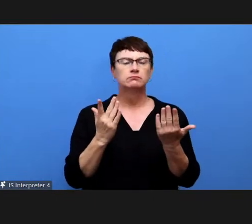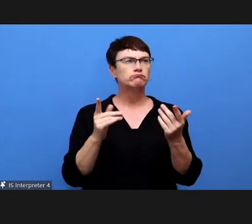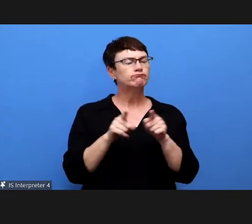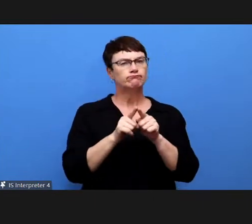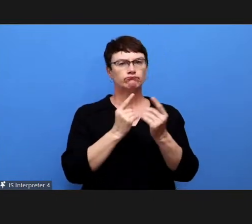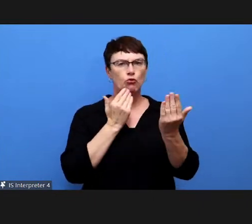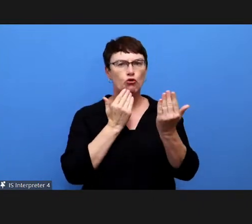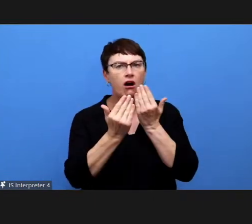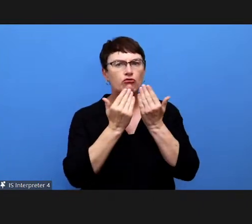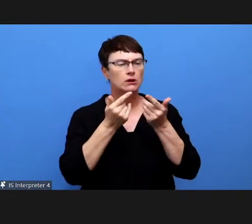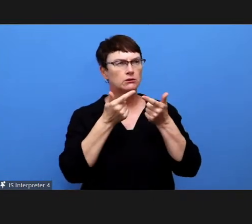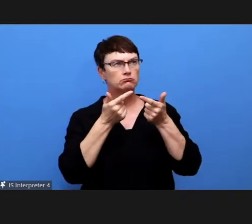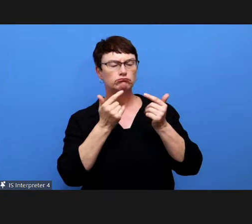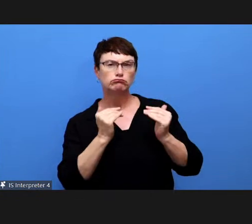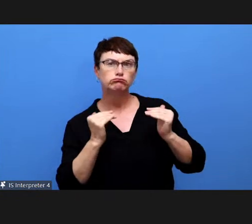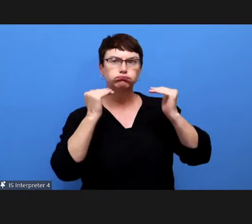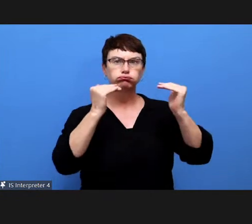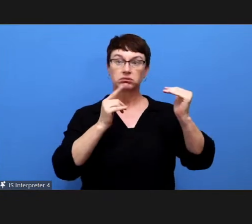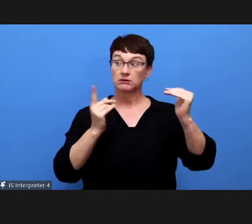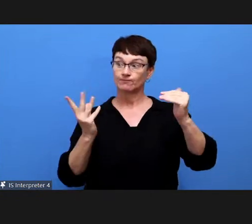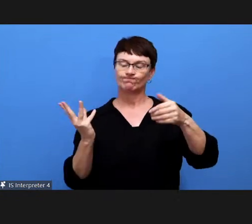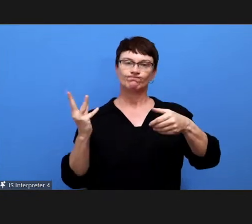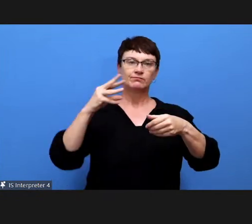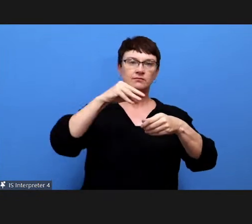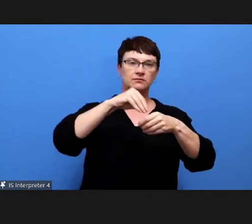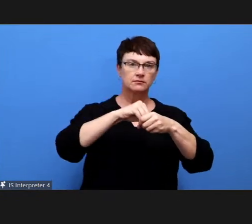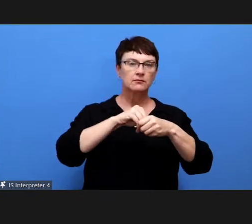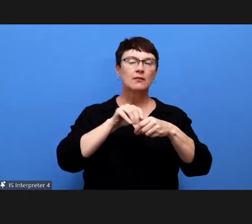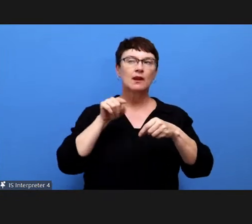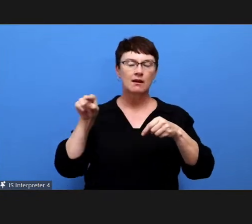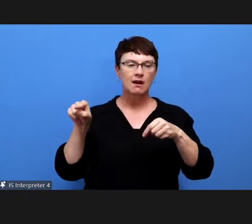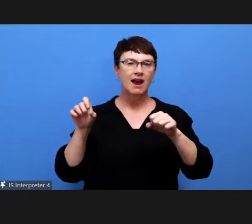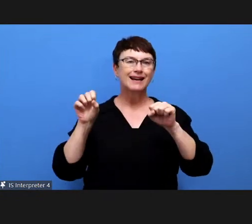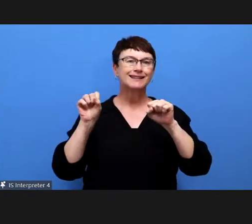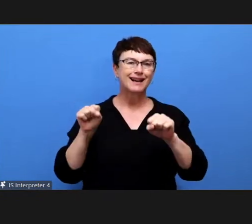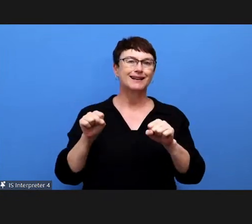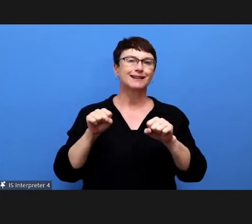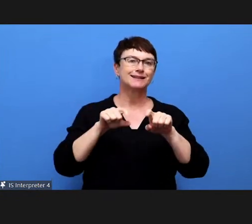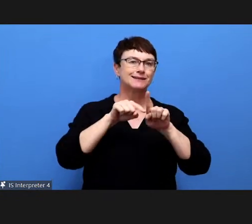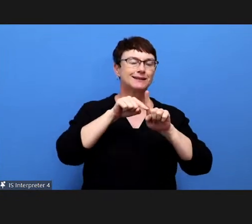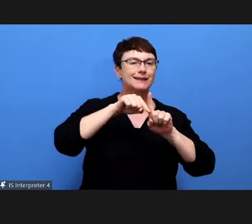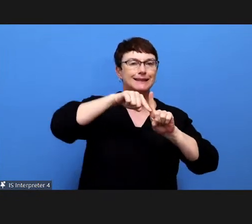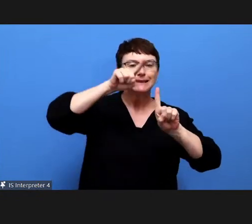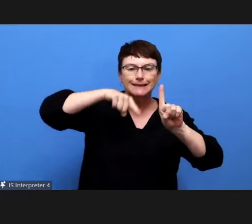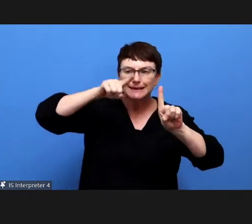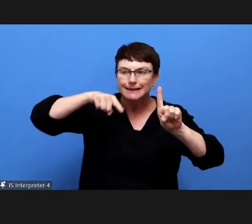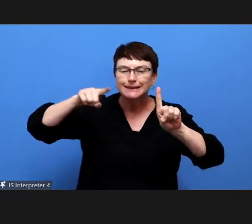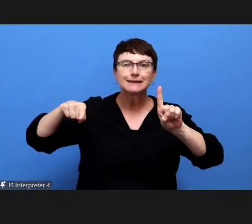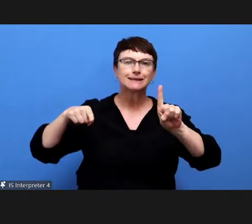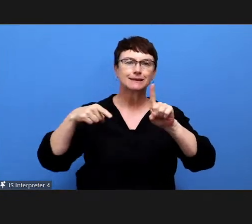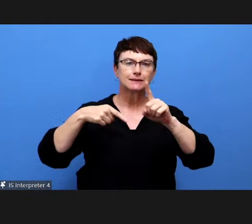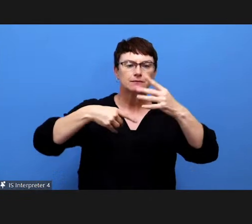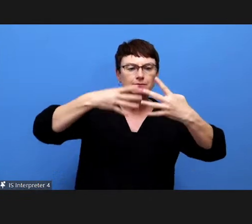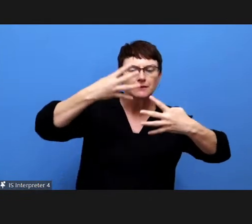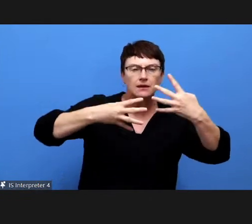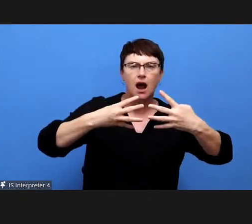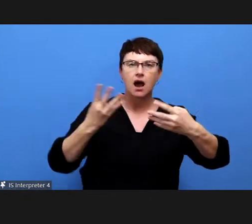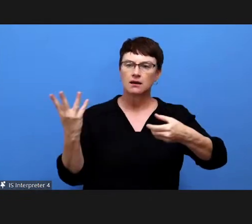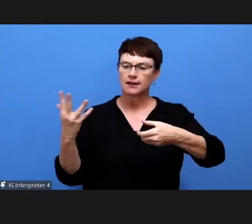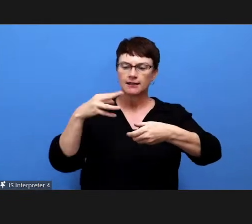them really in the statistical discourse. And therefore, we would like to